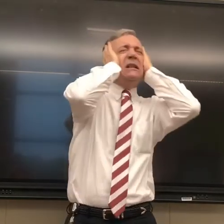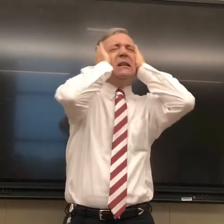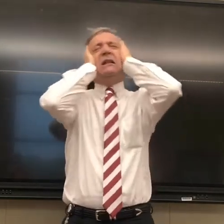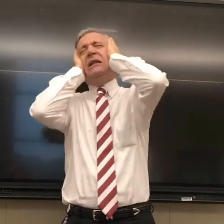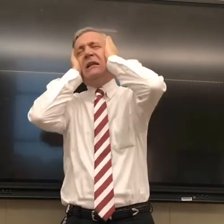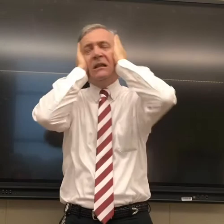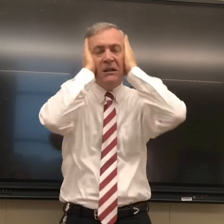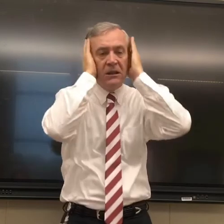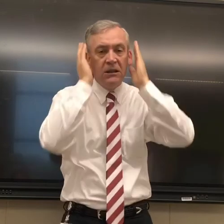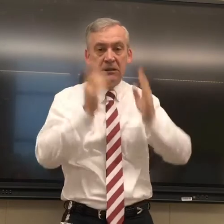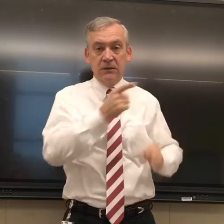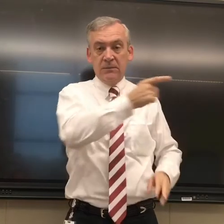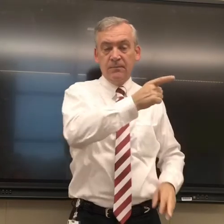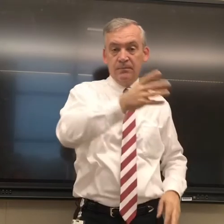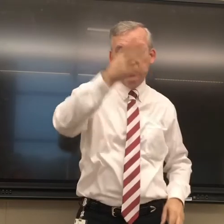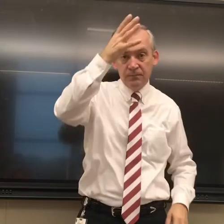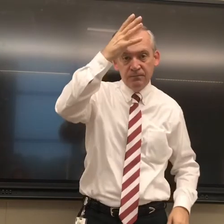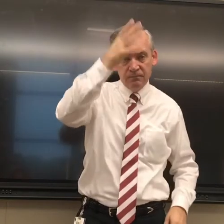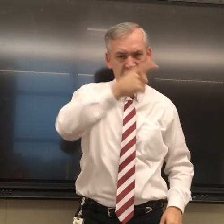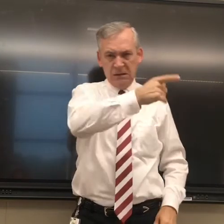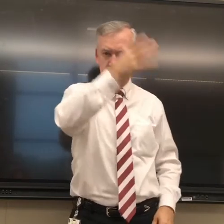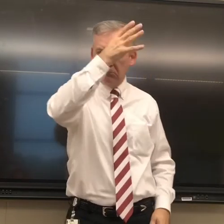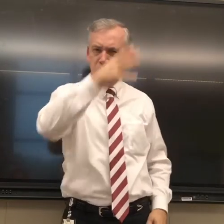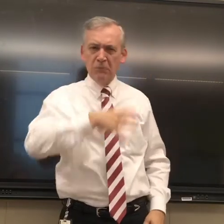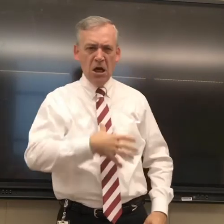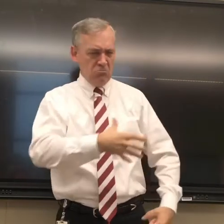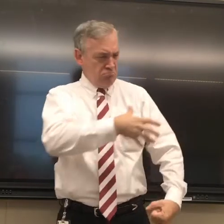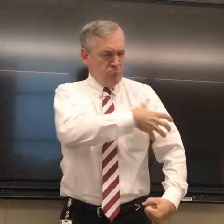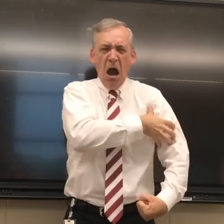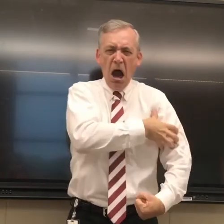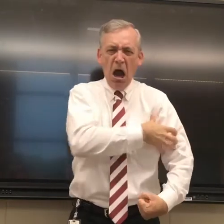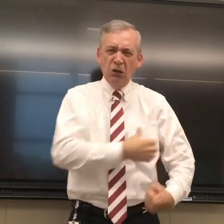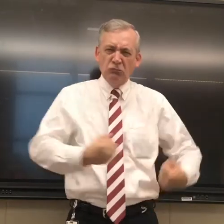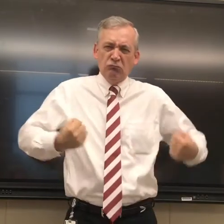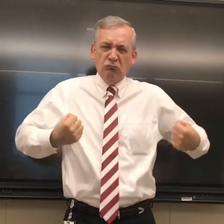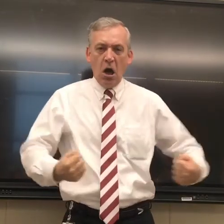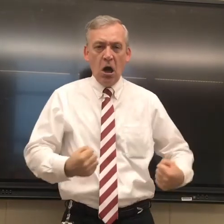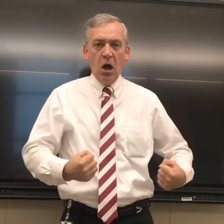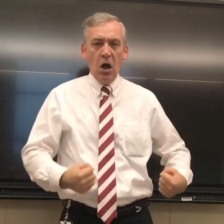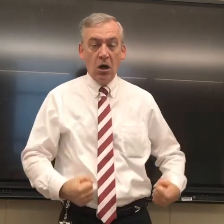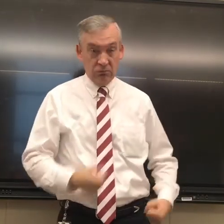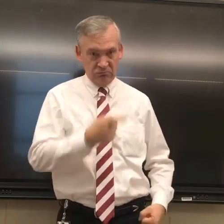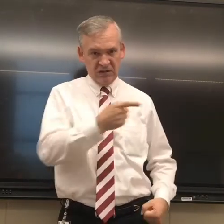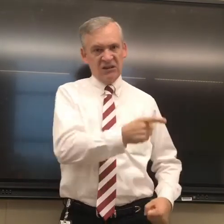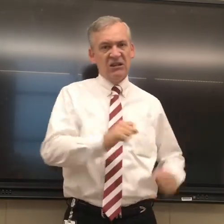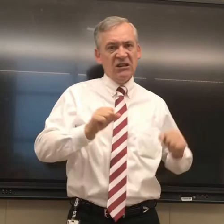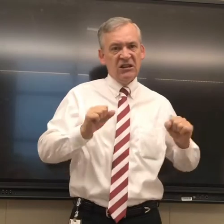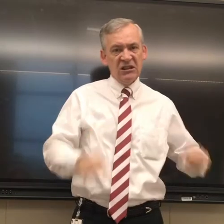My father was a strong man who could whisk a child upon his shoulders and go singing through the